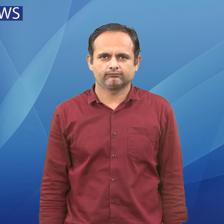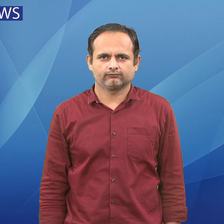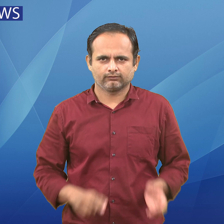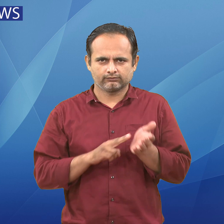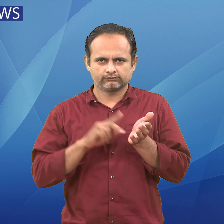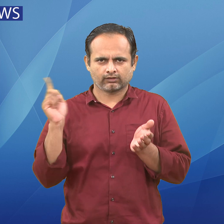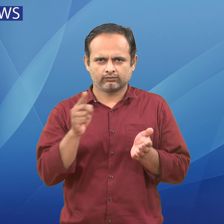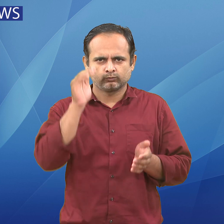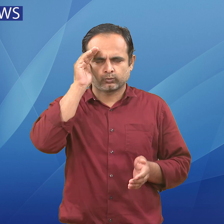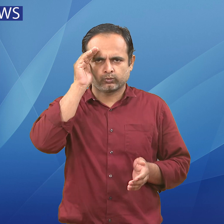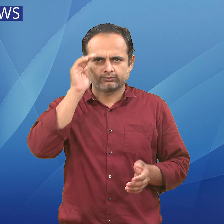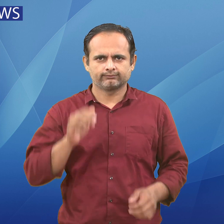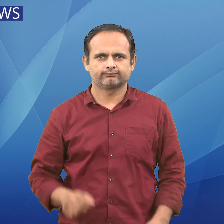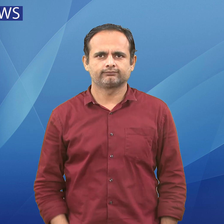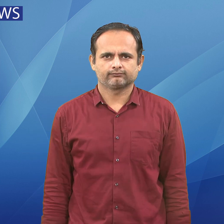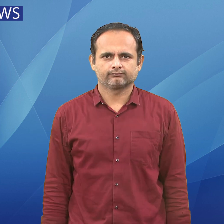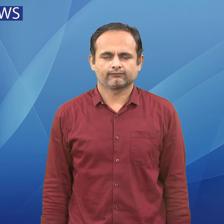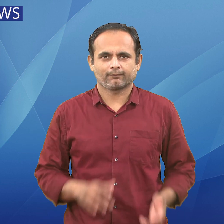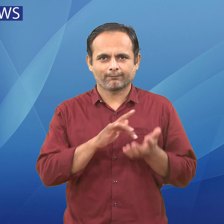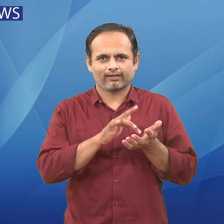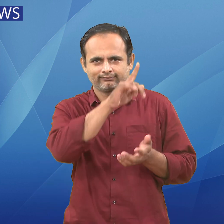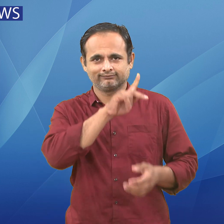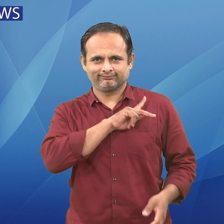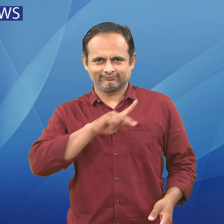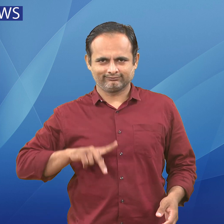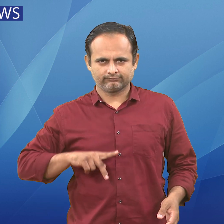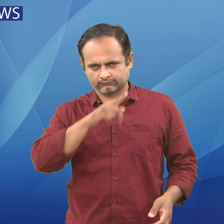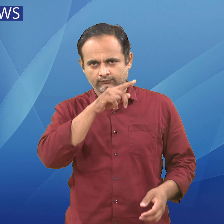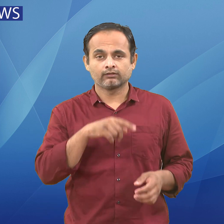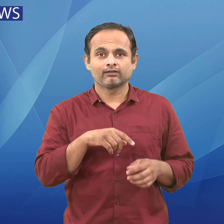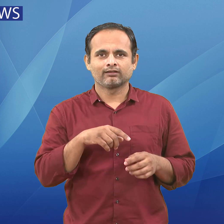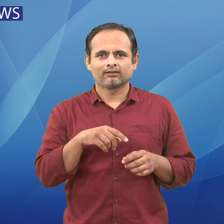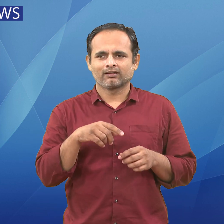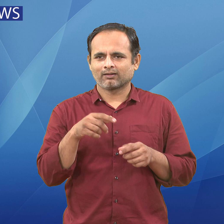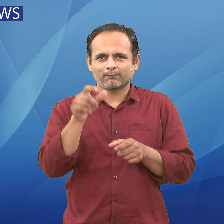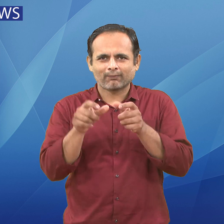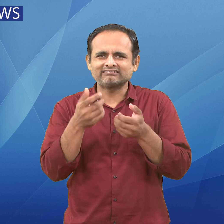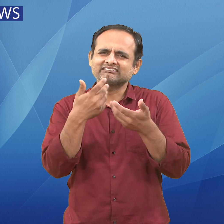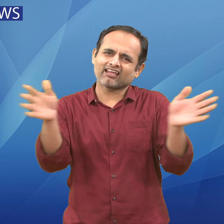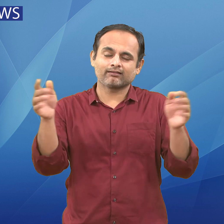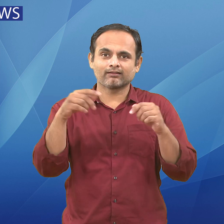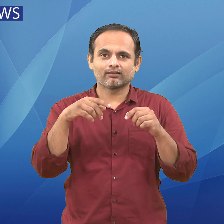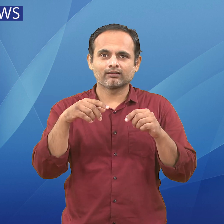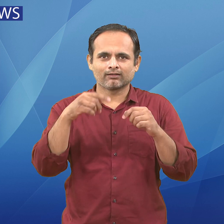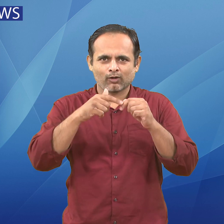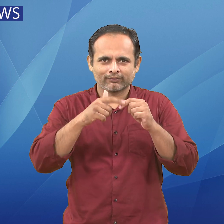Over to national news. Karnataka will choose its next assembly on May 10 and the results will be announced on May